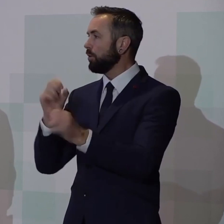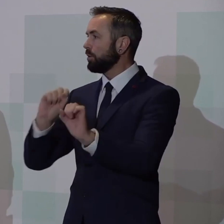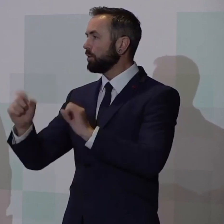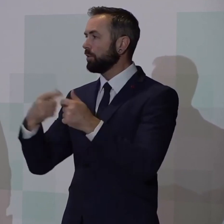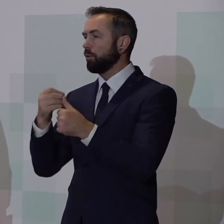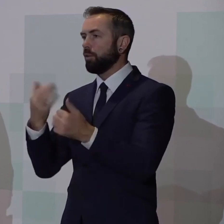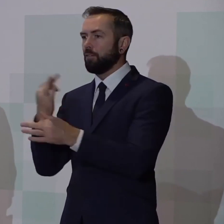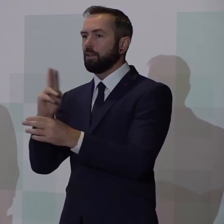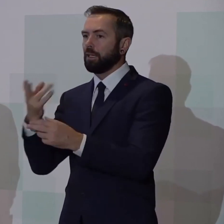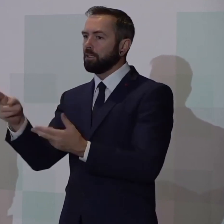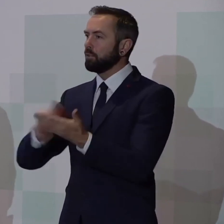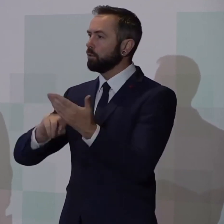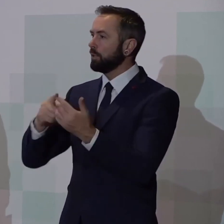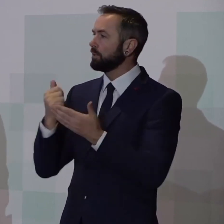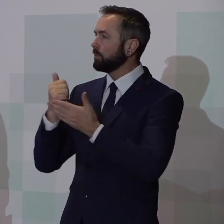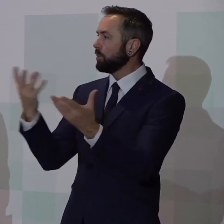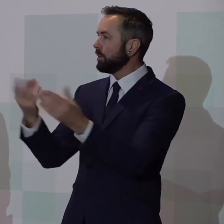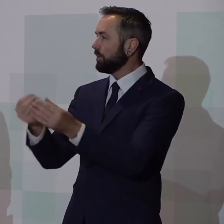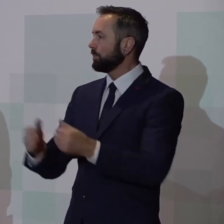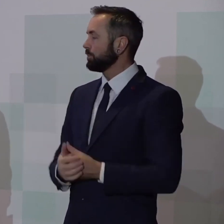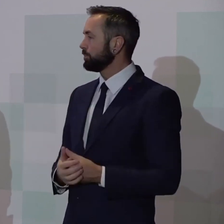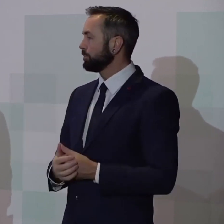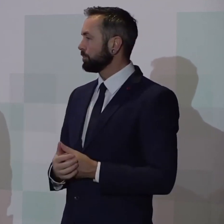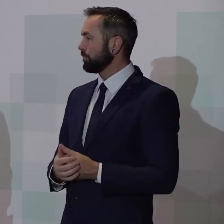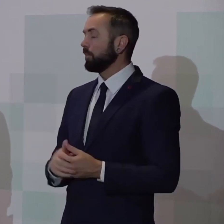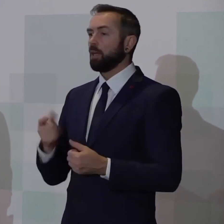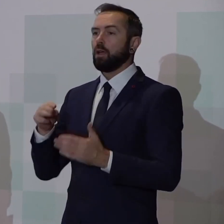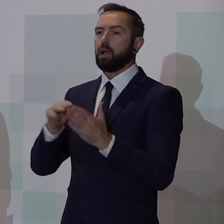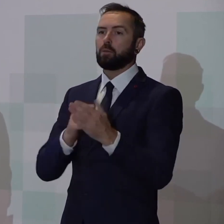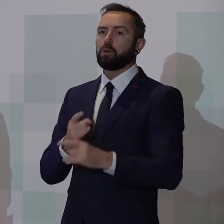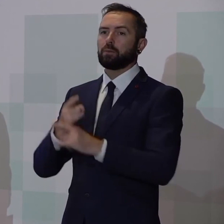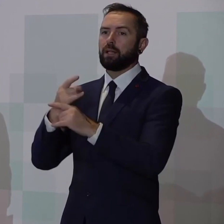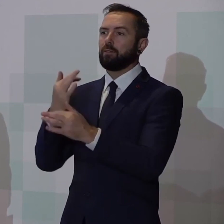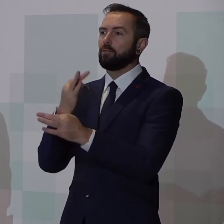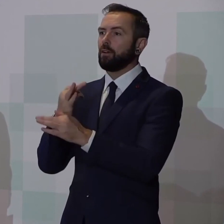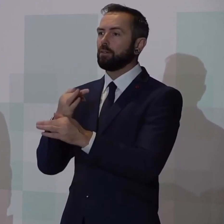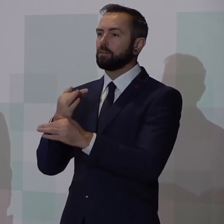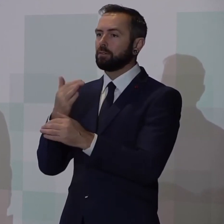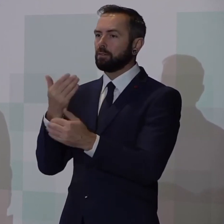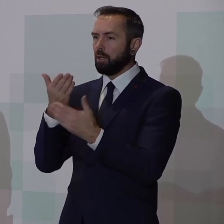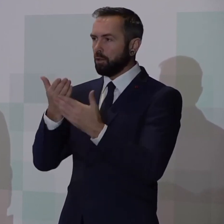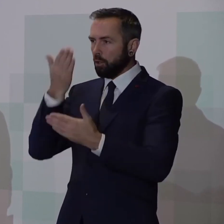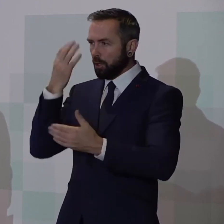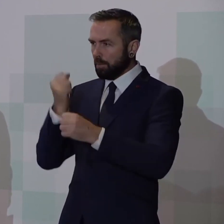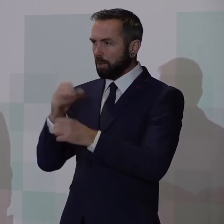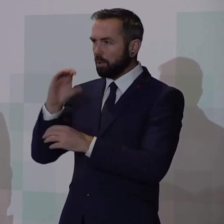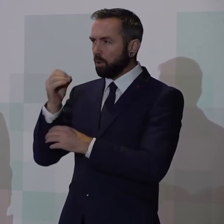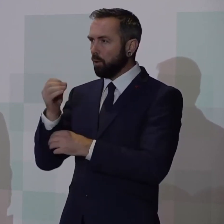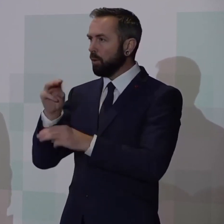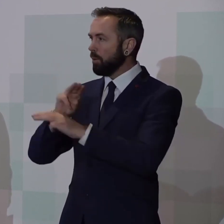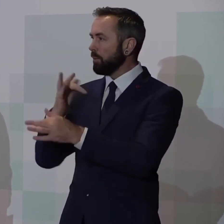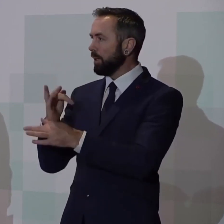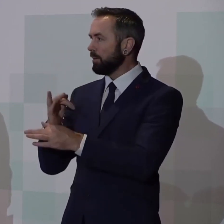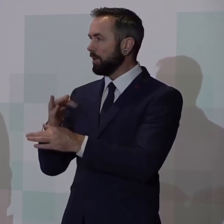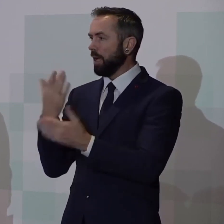other fathers can avail of and support each other. A programme to help fathers to learn how to co-parent, how to be the